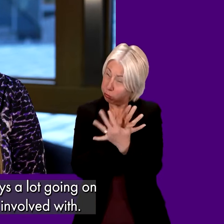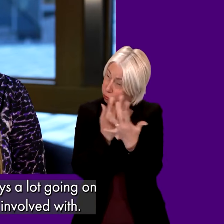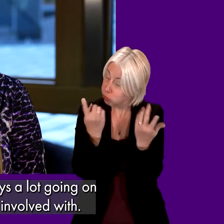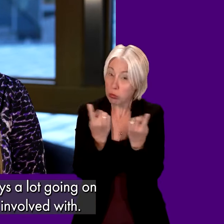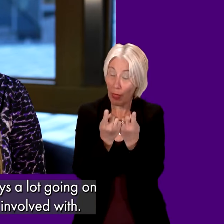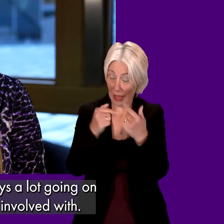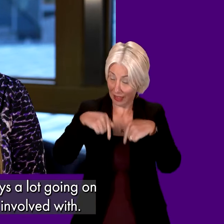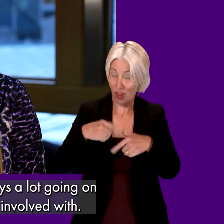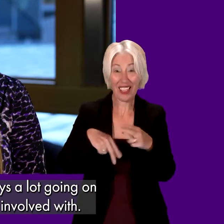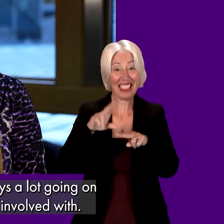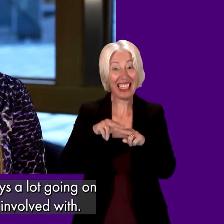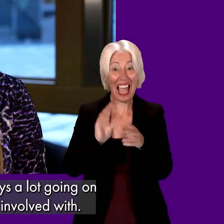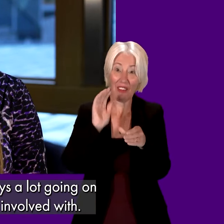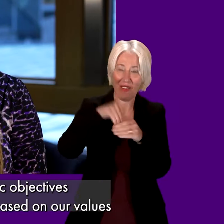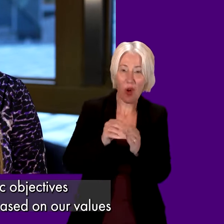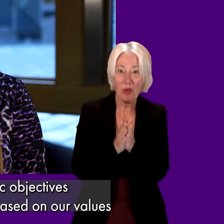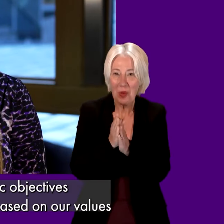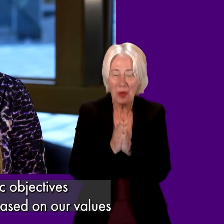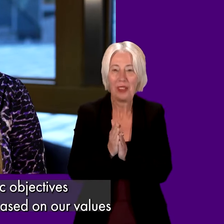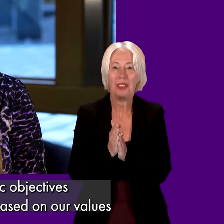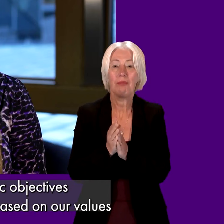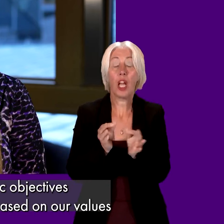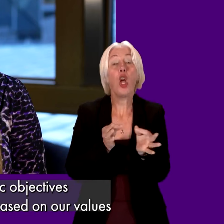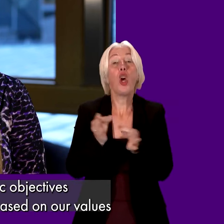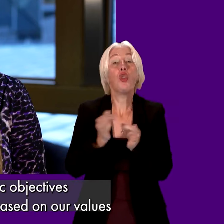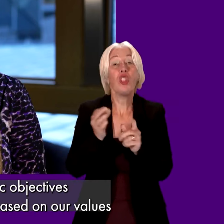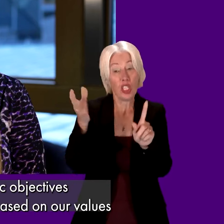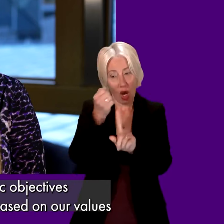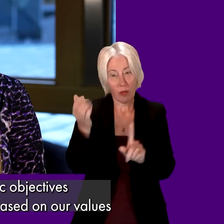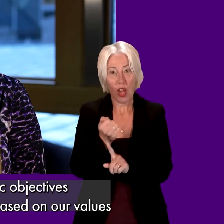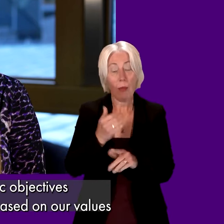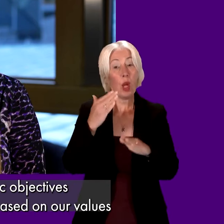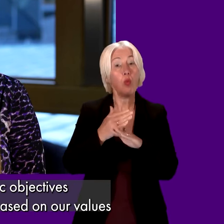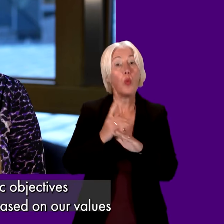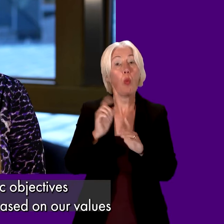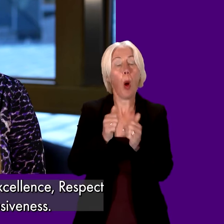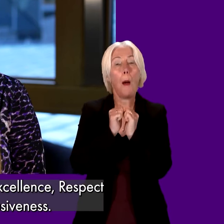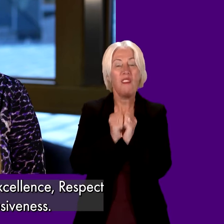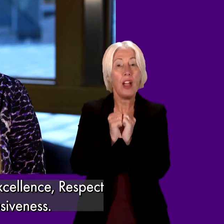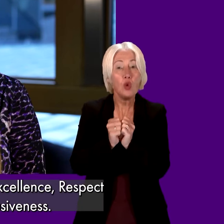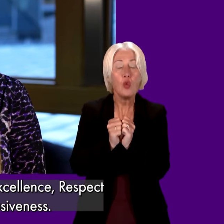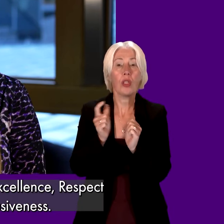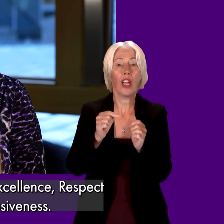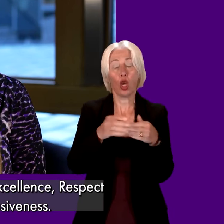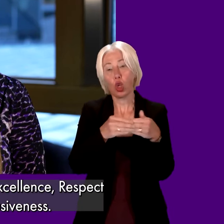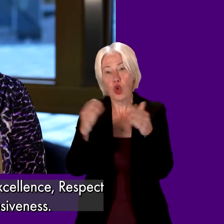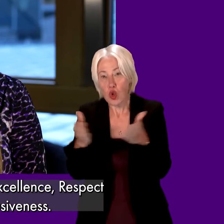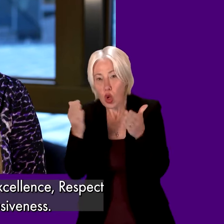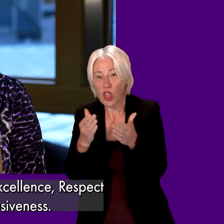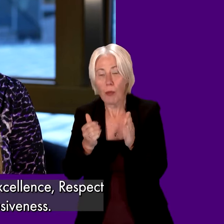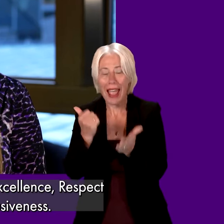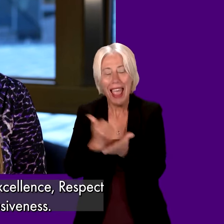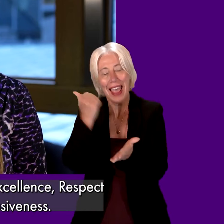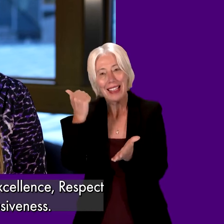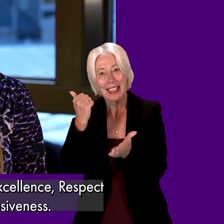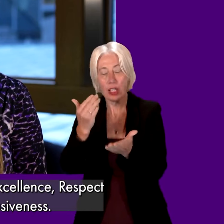on for staff to get involved with. Our strategic objectives and our work are based on our values of stewardship, excellence,